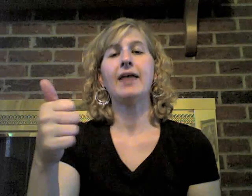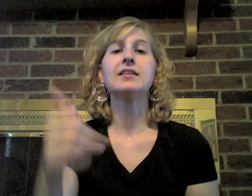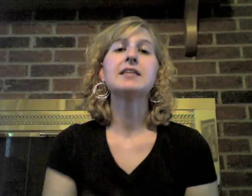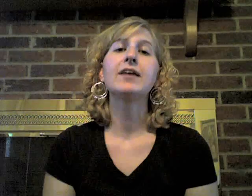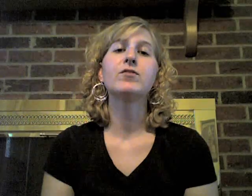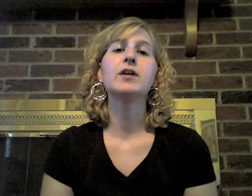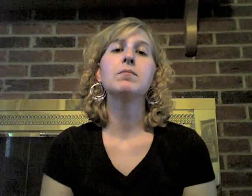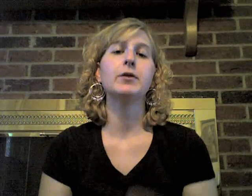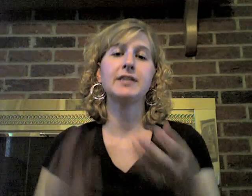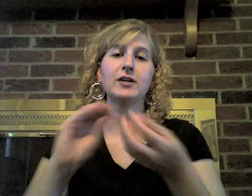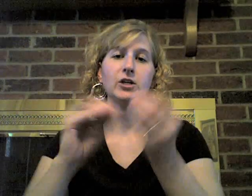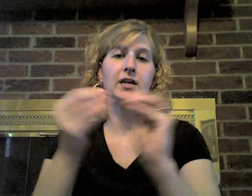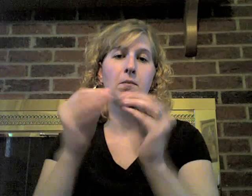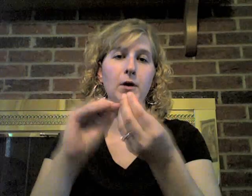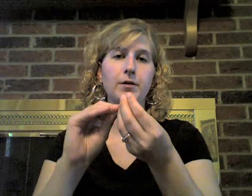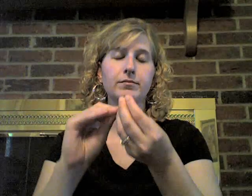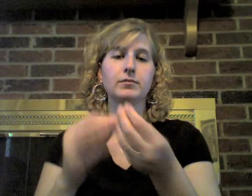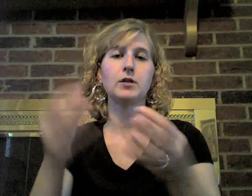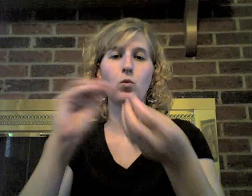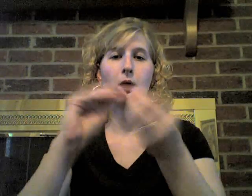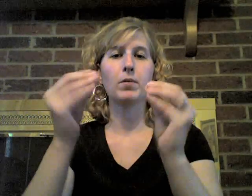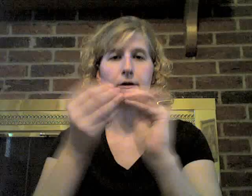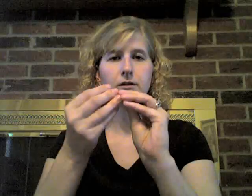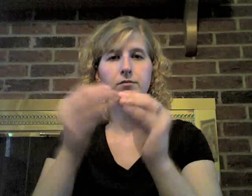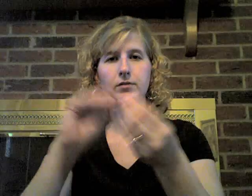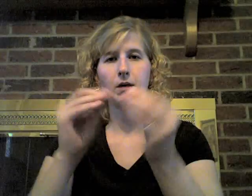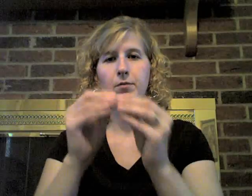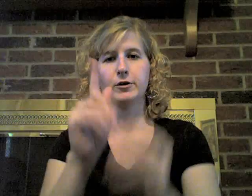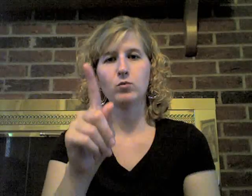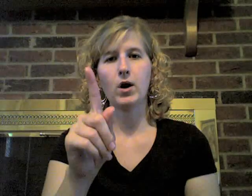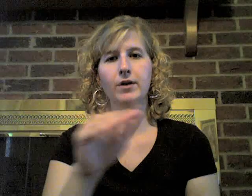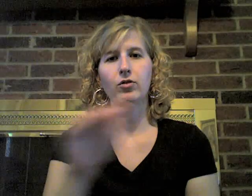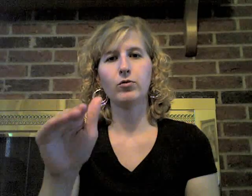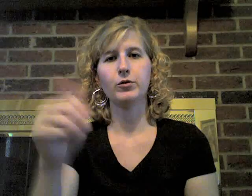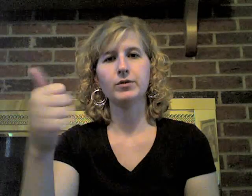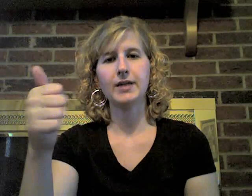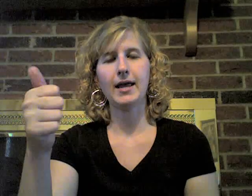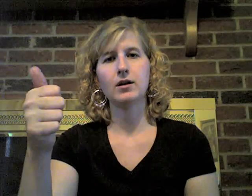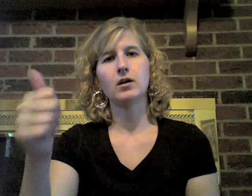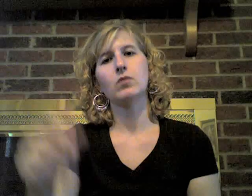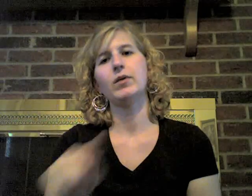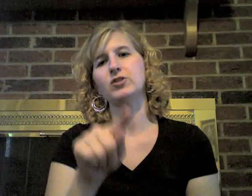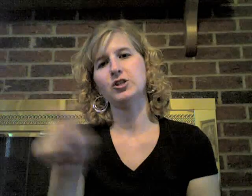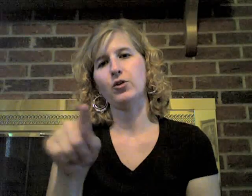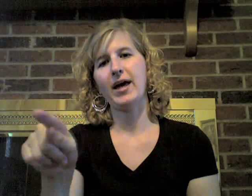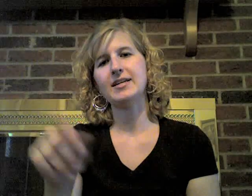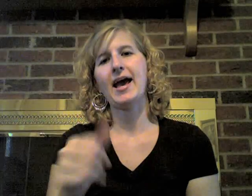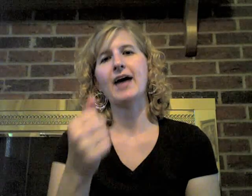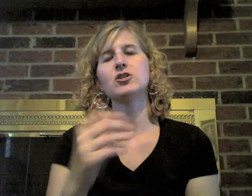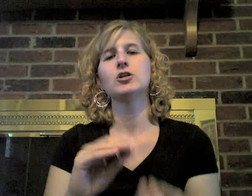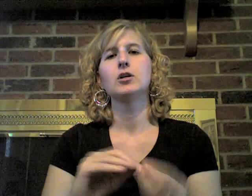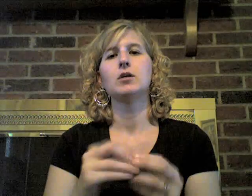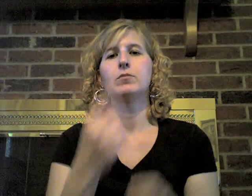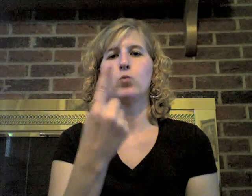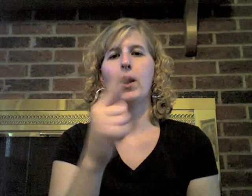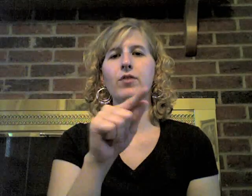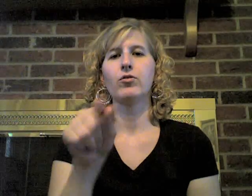And the sign for number is actually number. So numbers 1 through 10. We actually show that dash, 1